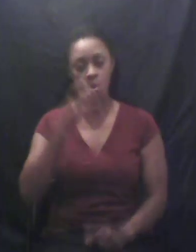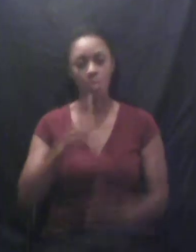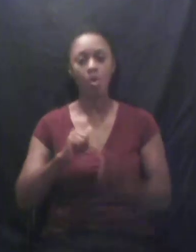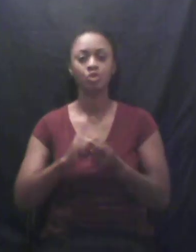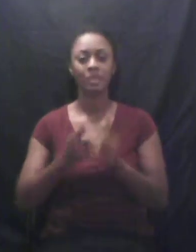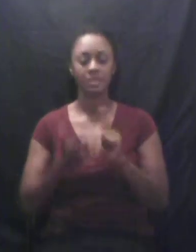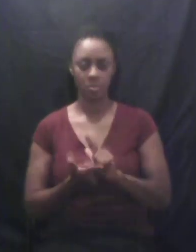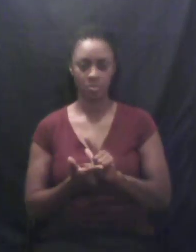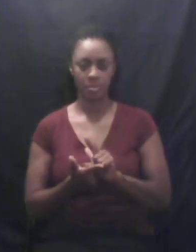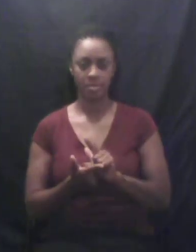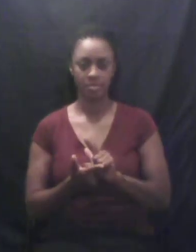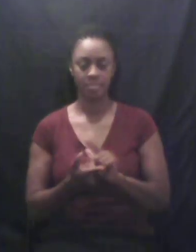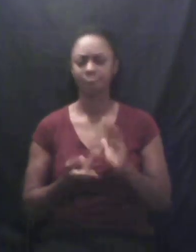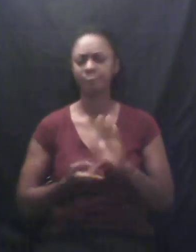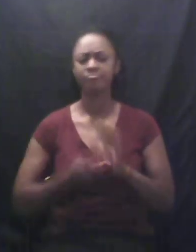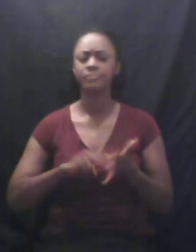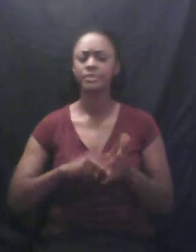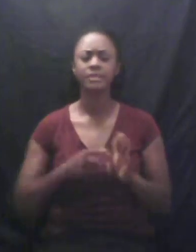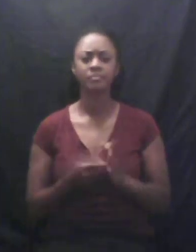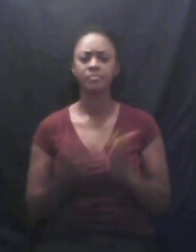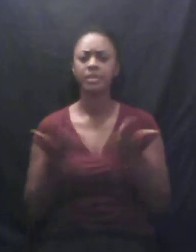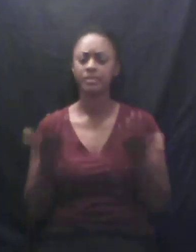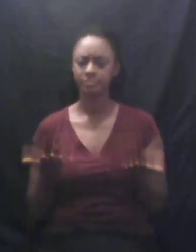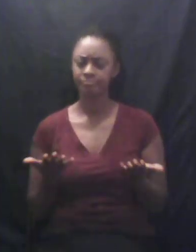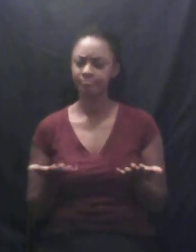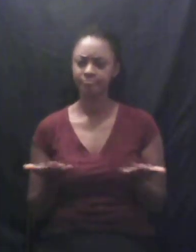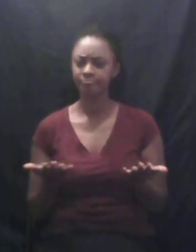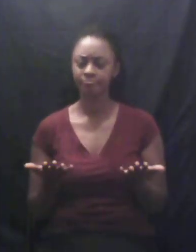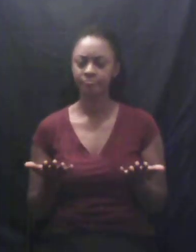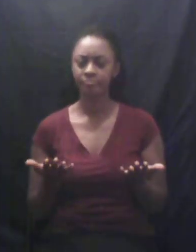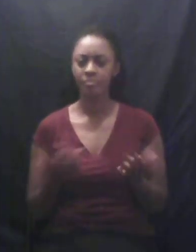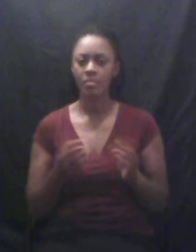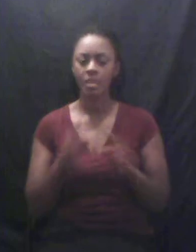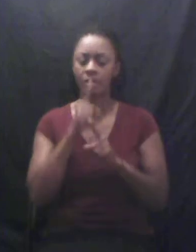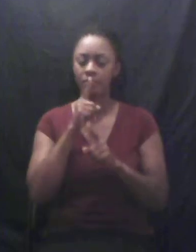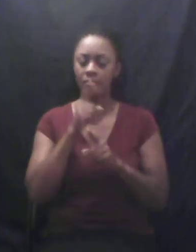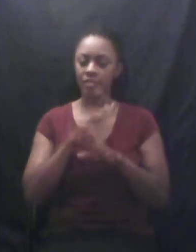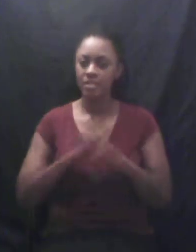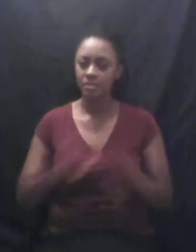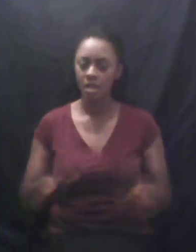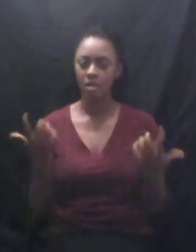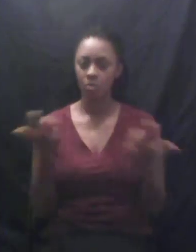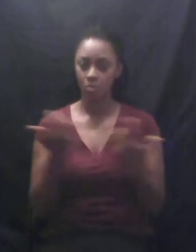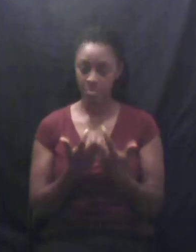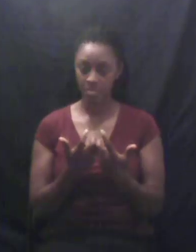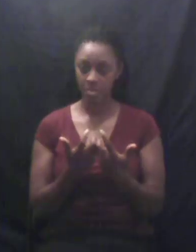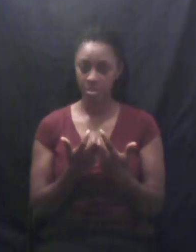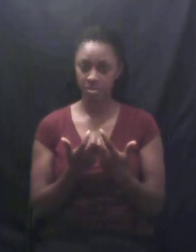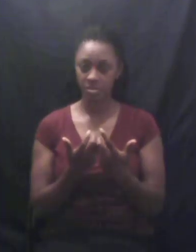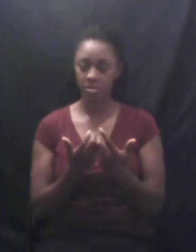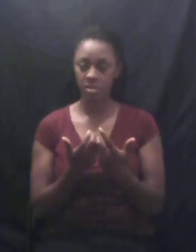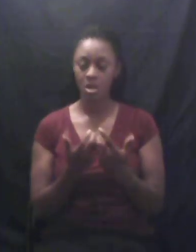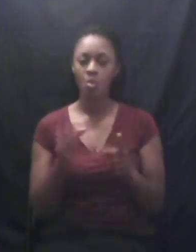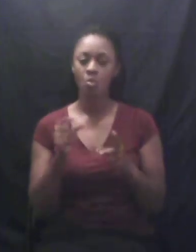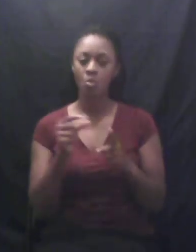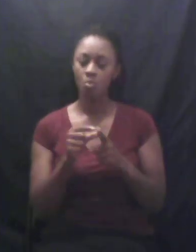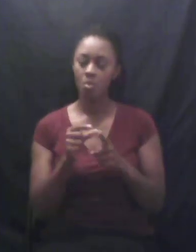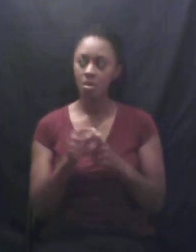The definition is it's the silent replication of what speakers say. So you're sitting,